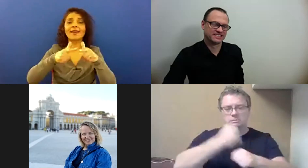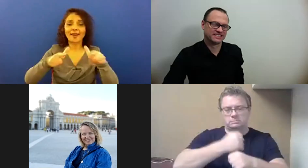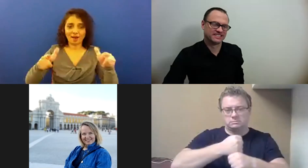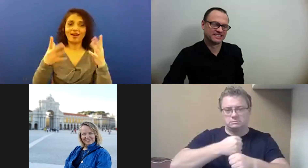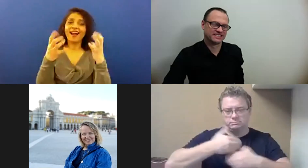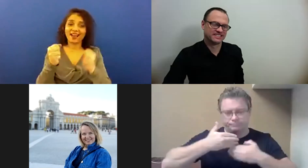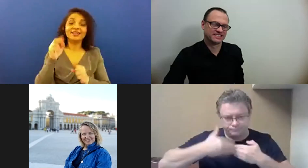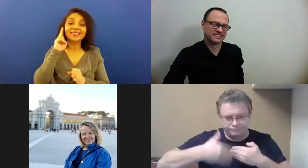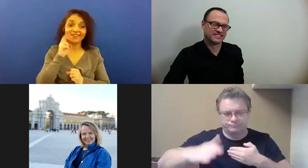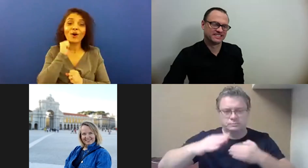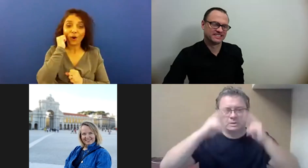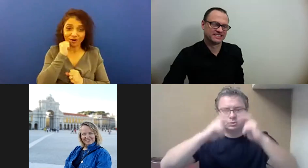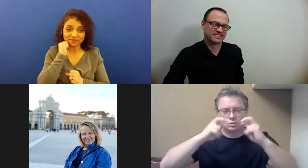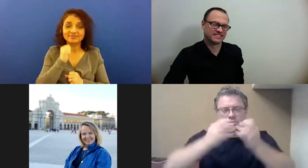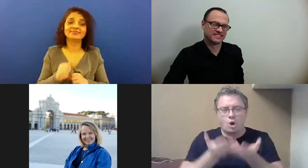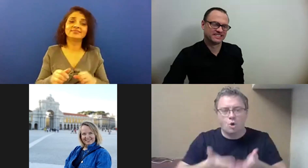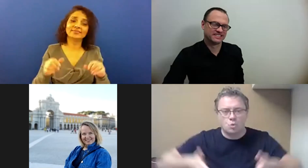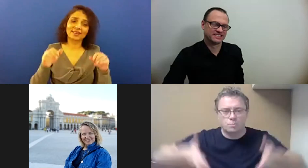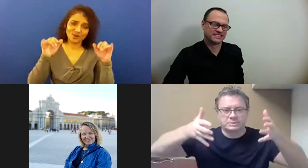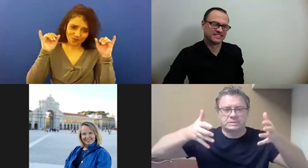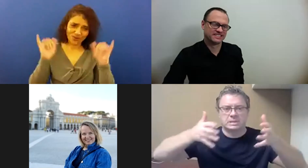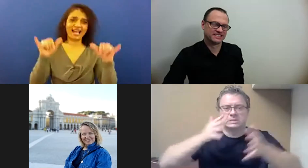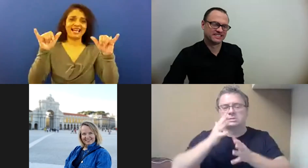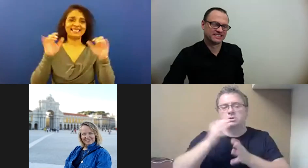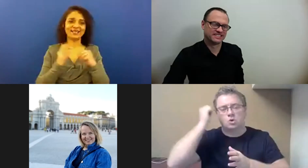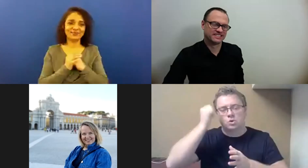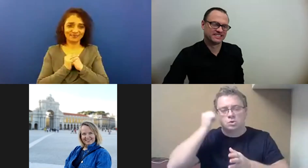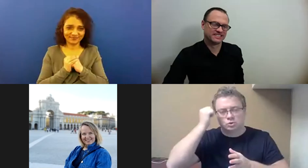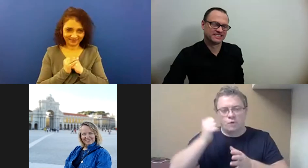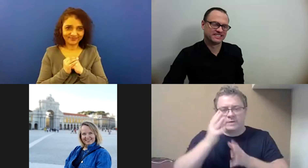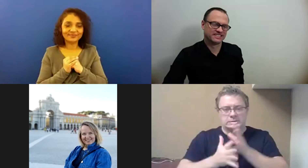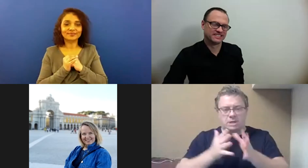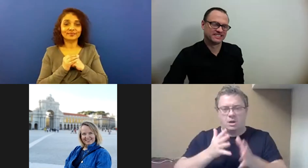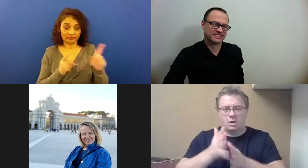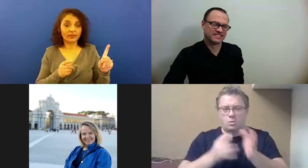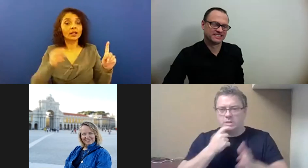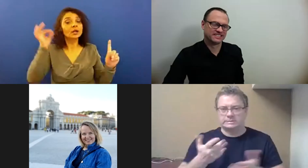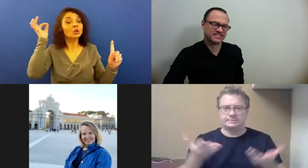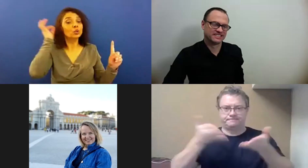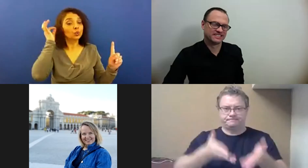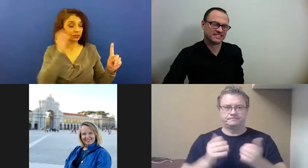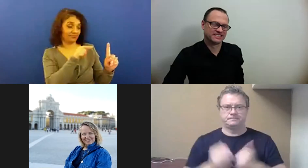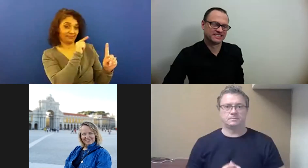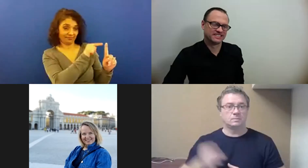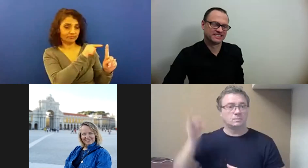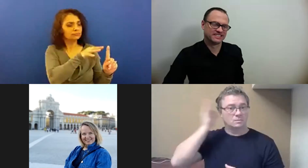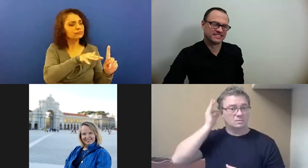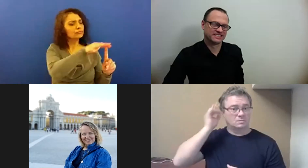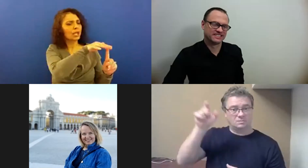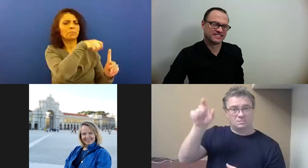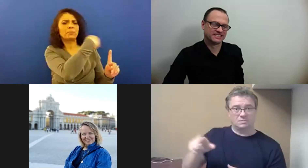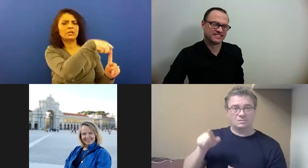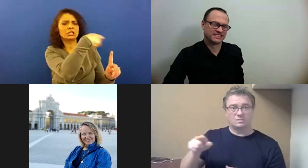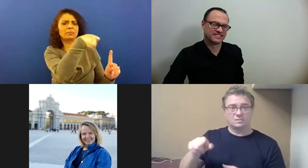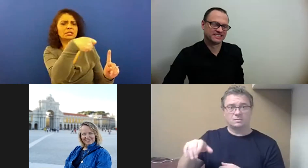I would also like to invite sign linguists to look into the deaf Roma sign language.